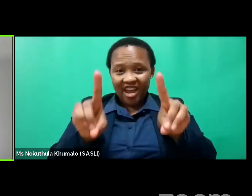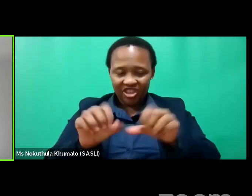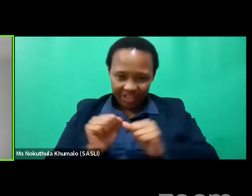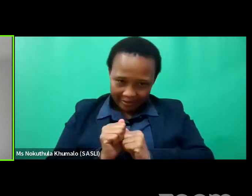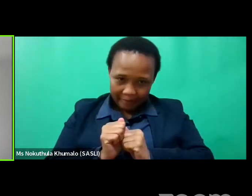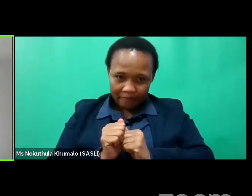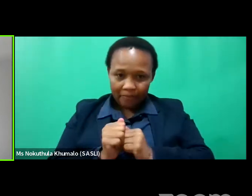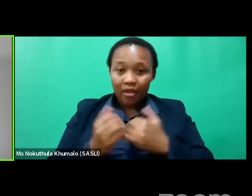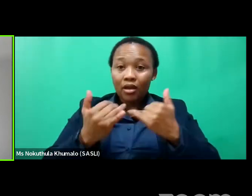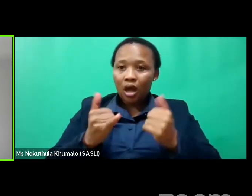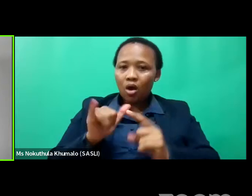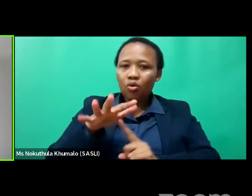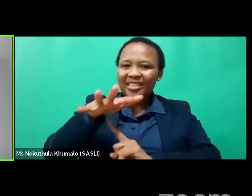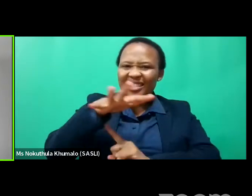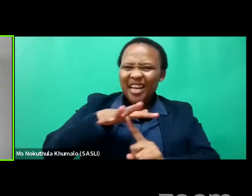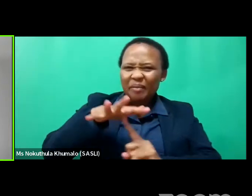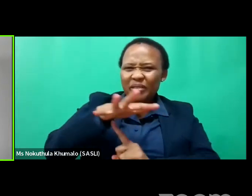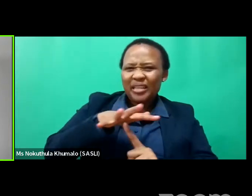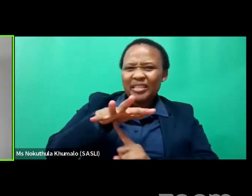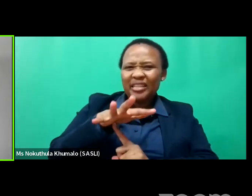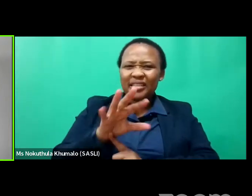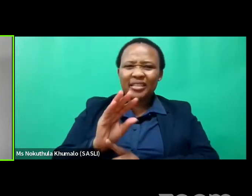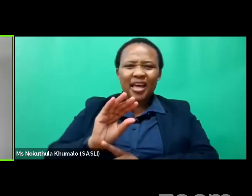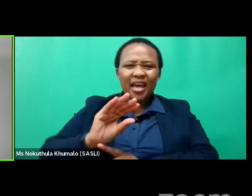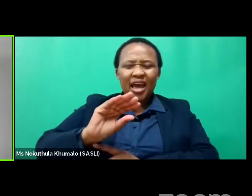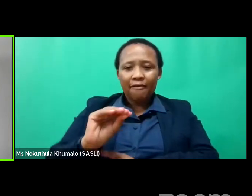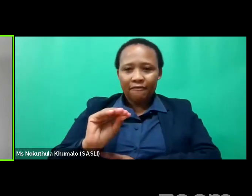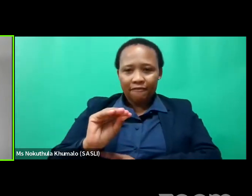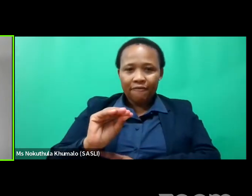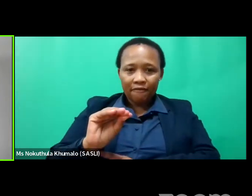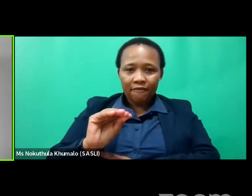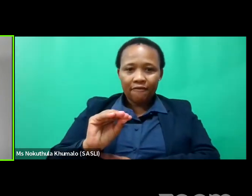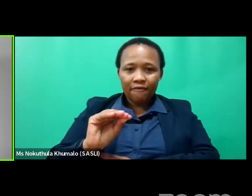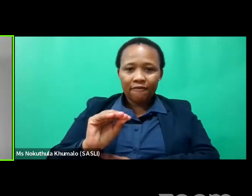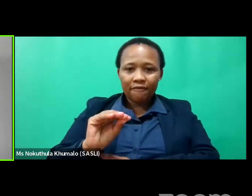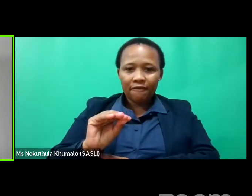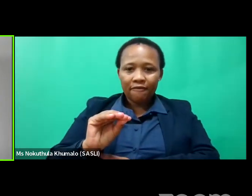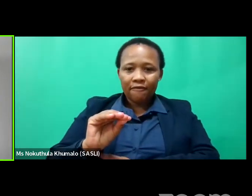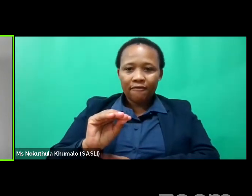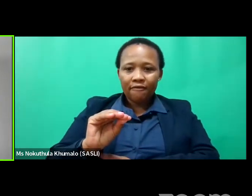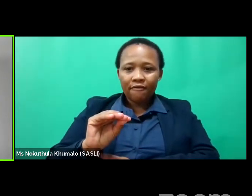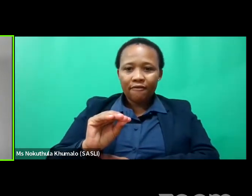that militate against these objectives.